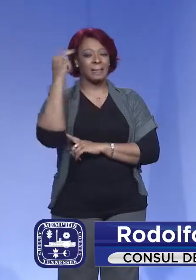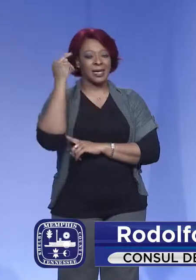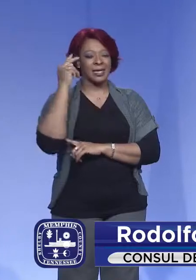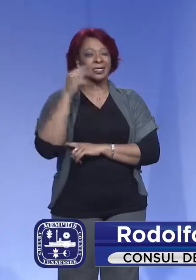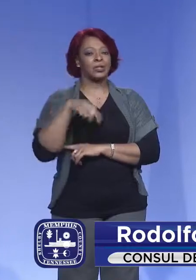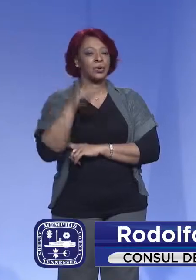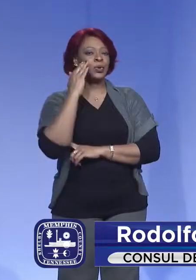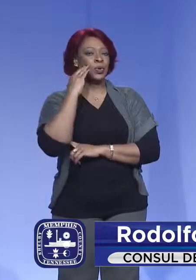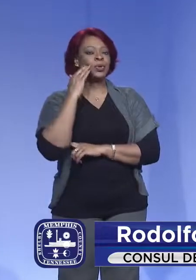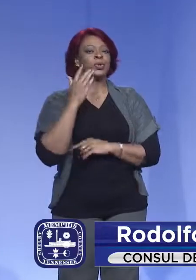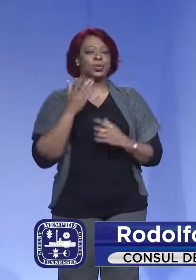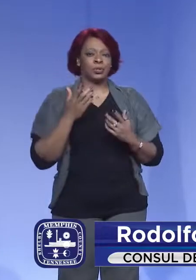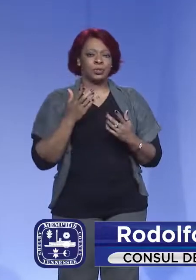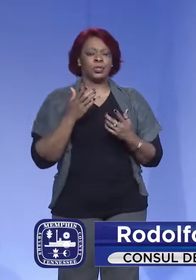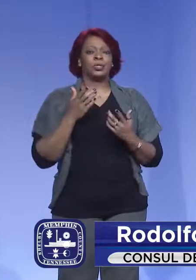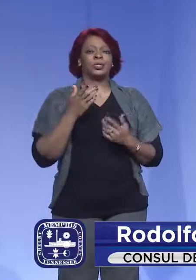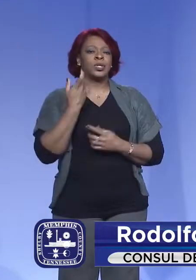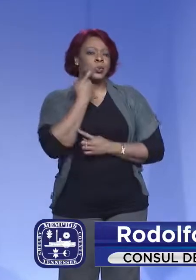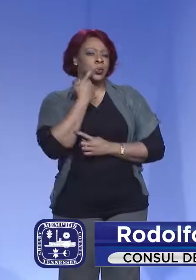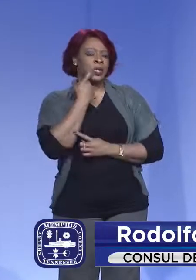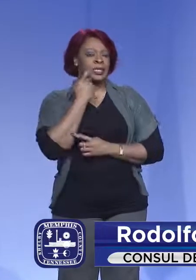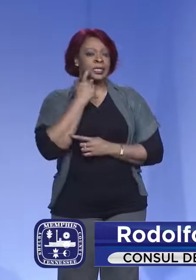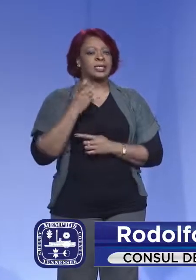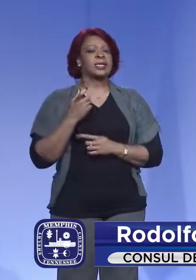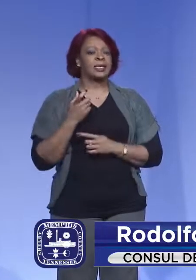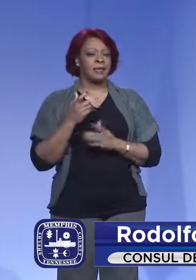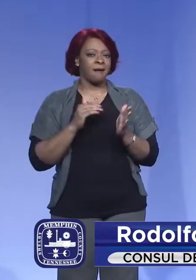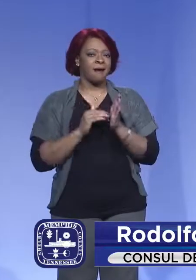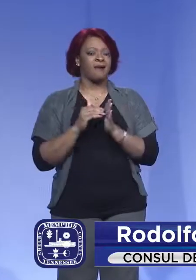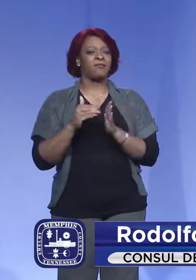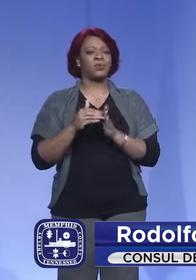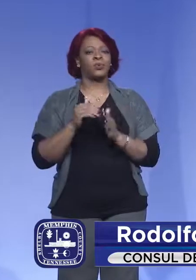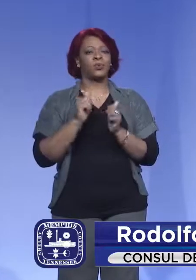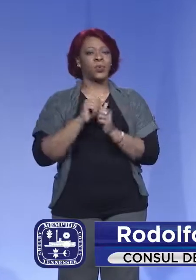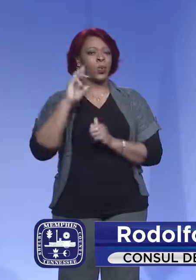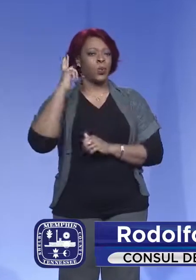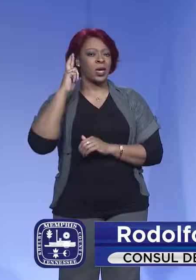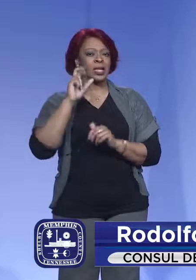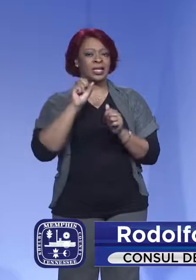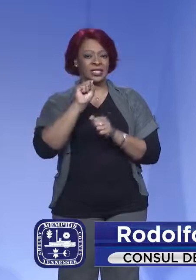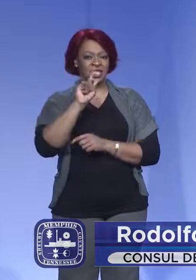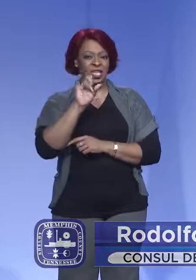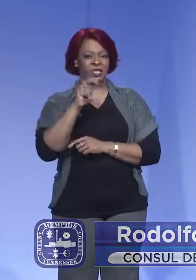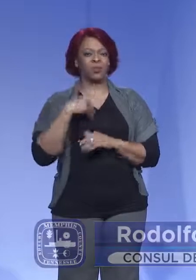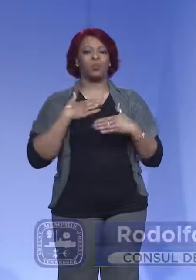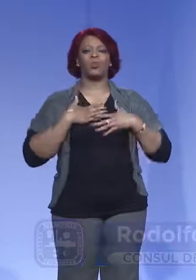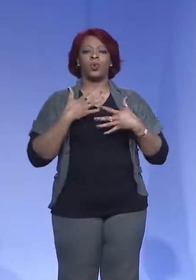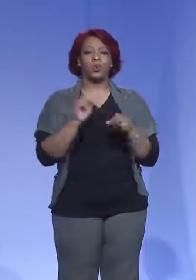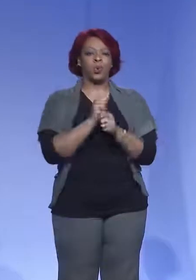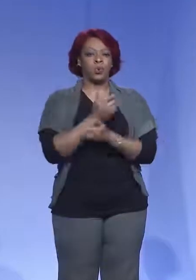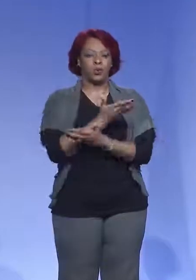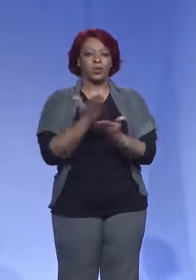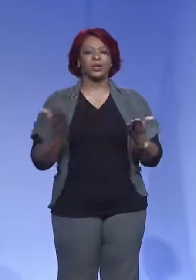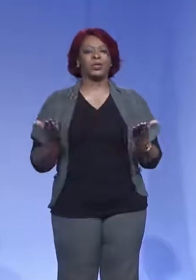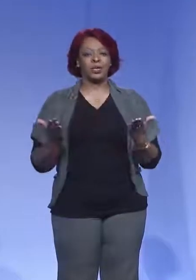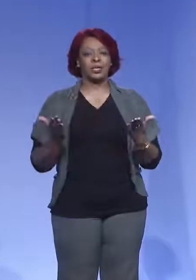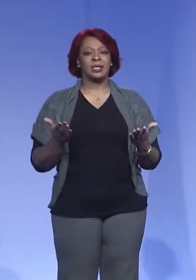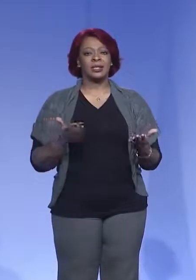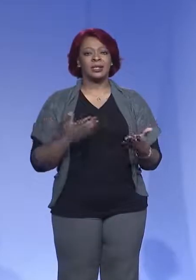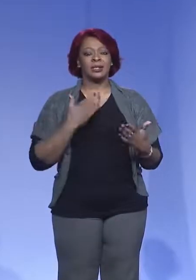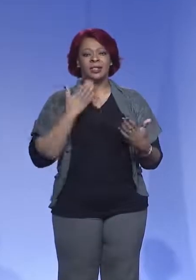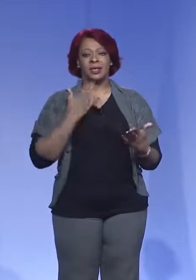know, listen very often the radio station, so we are ready to work with all of you. And